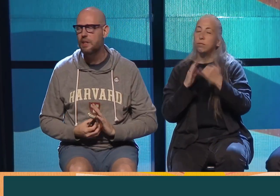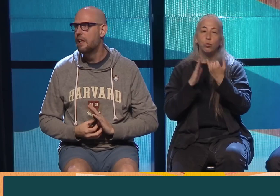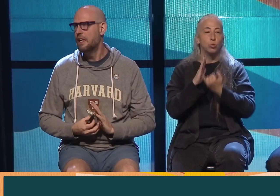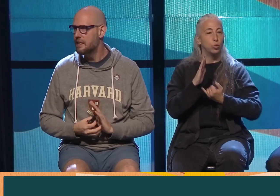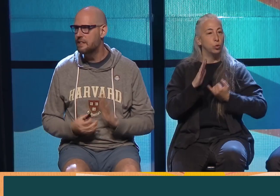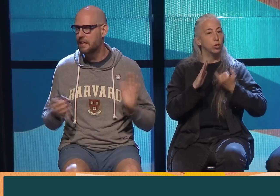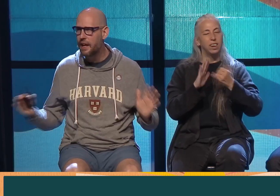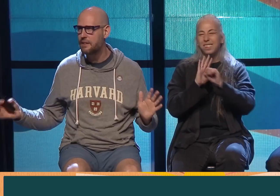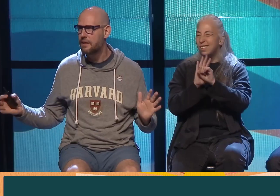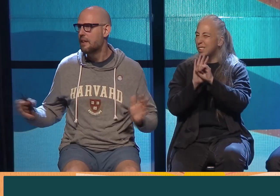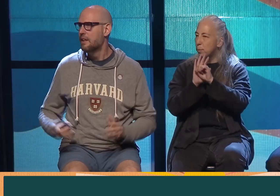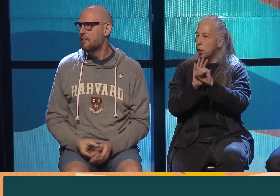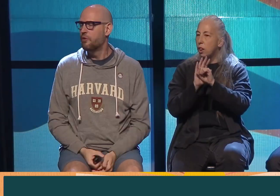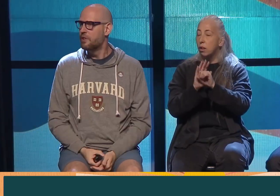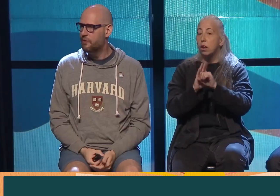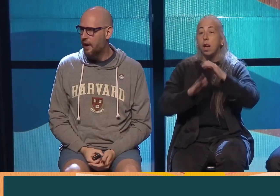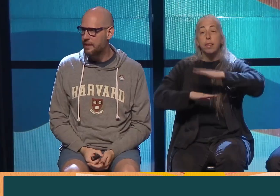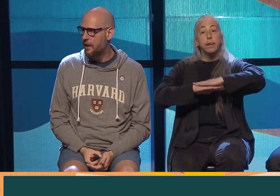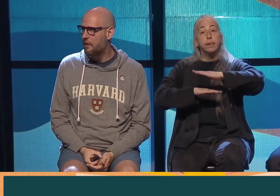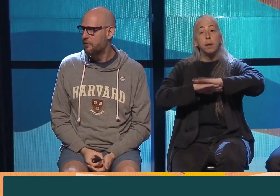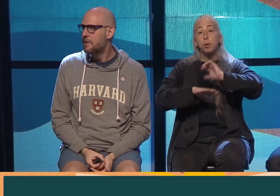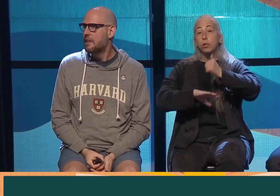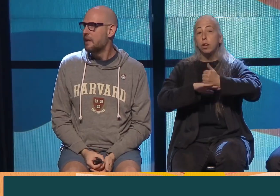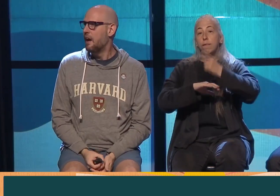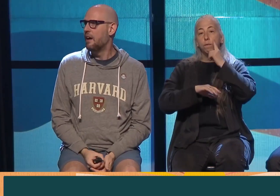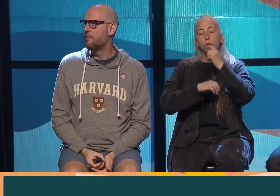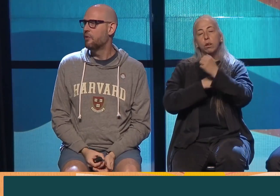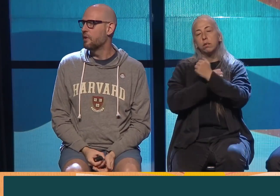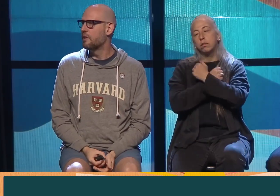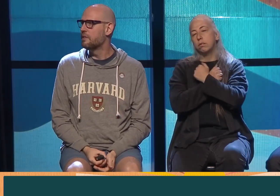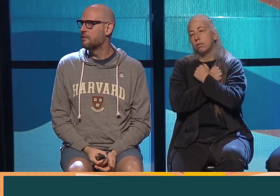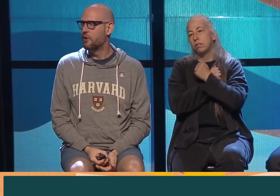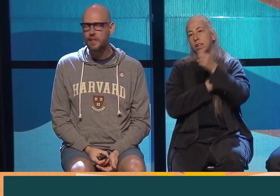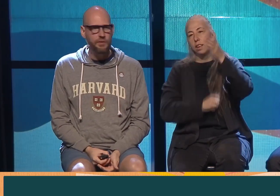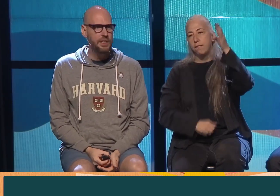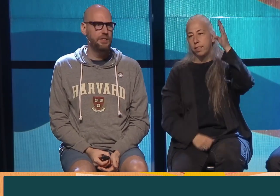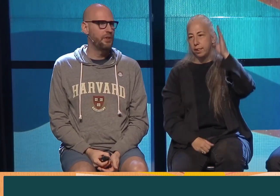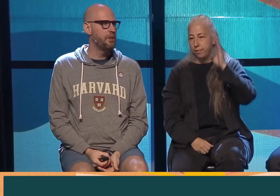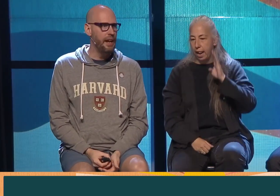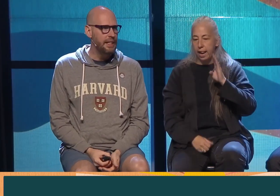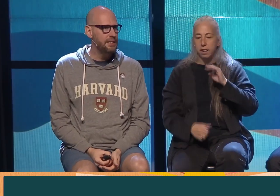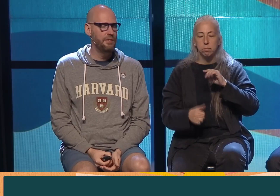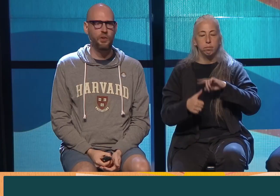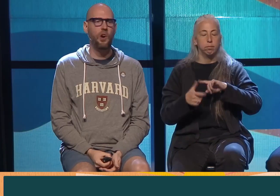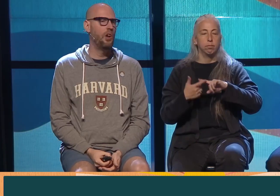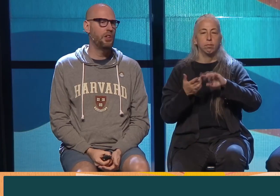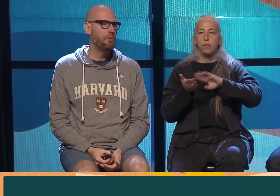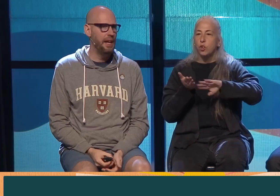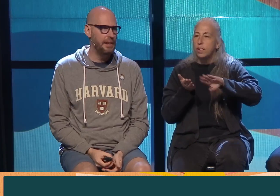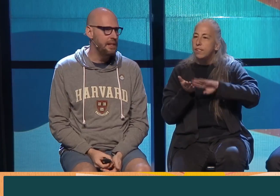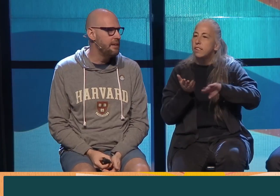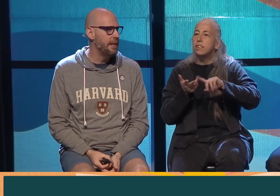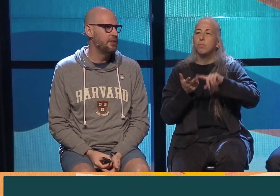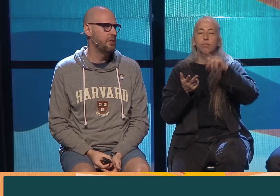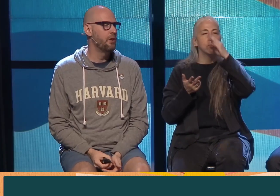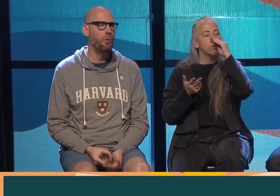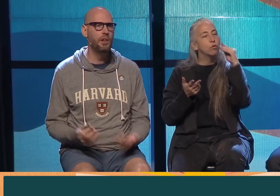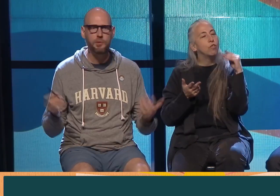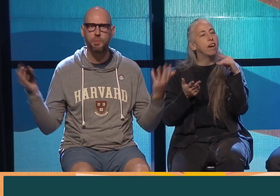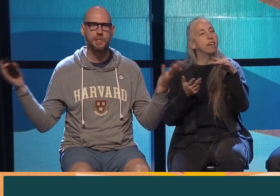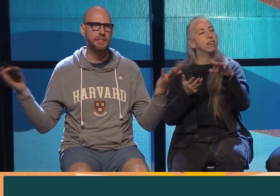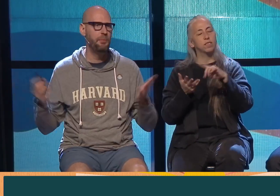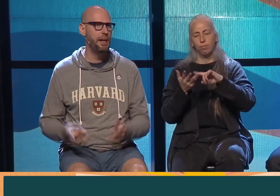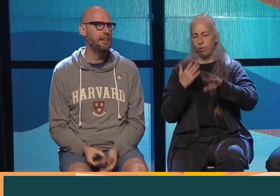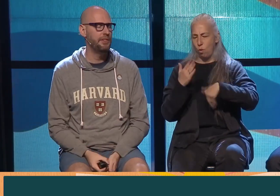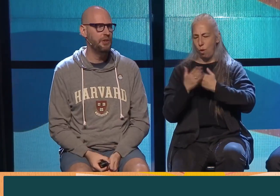the table is set for divine love, for forgiveness, for grace, for all humanity. And so you're